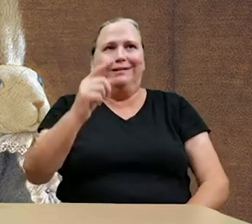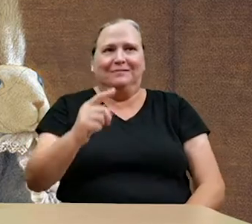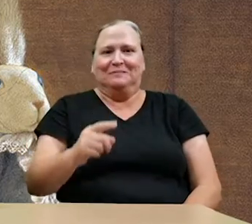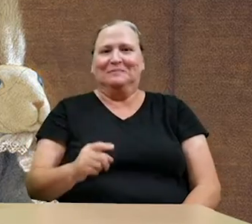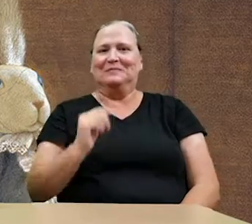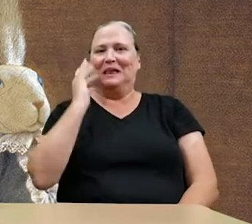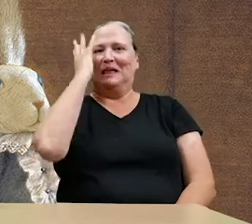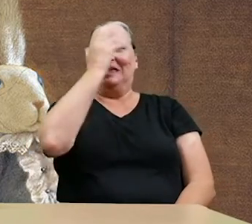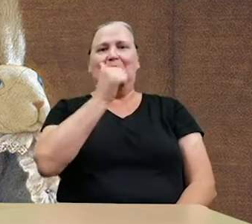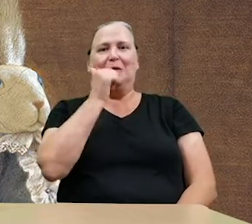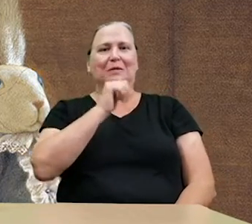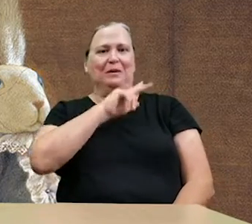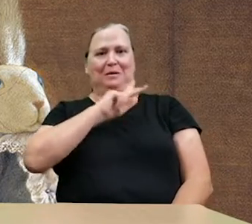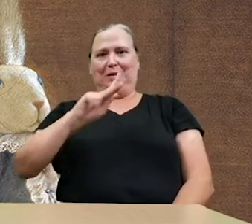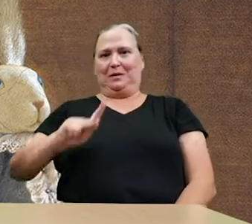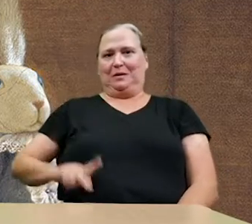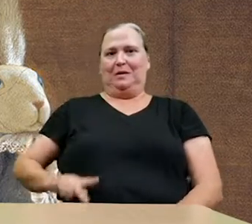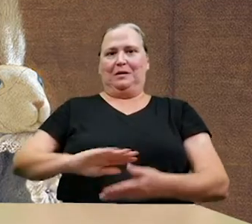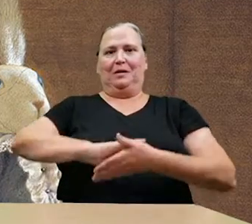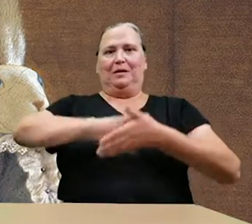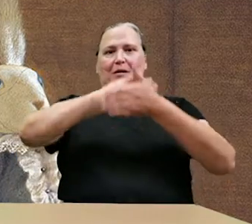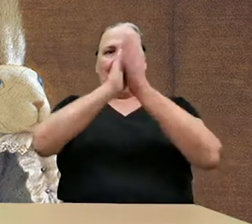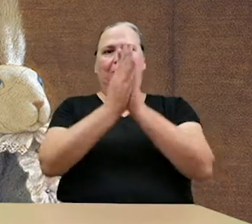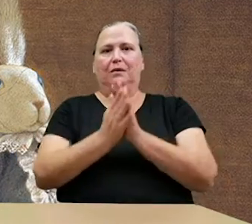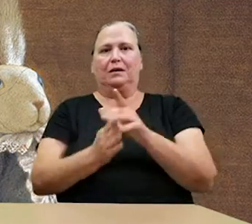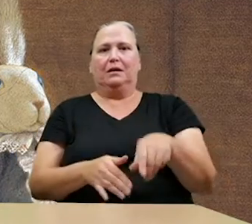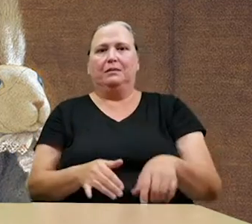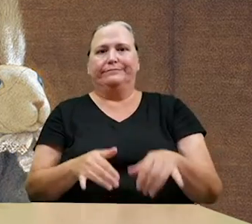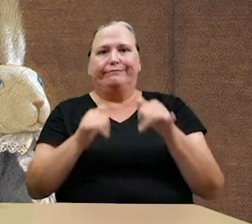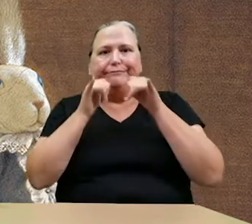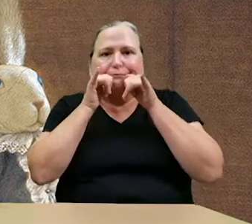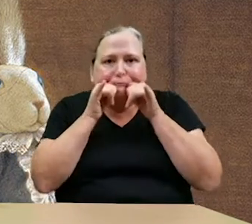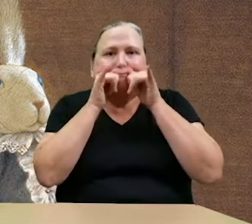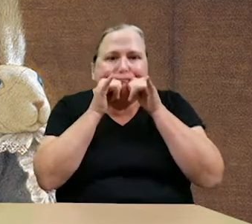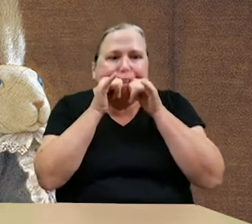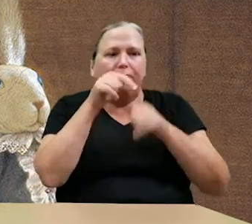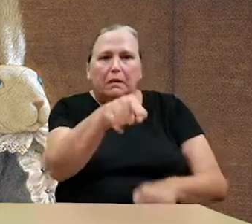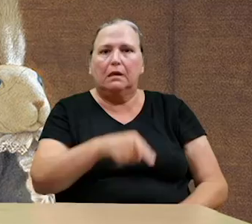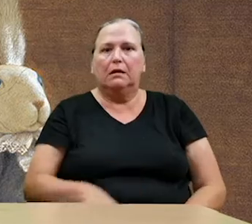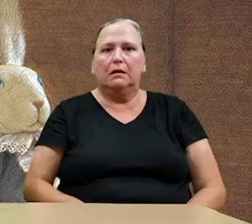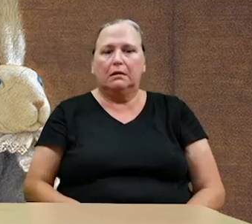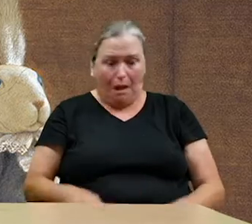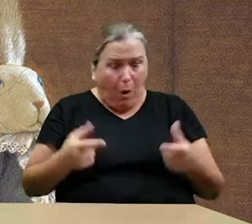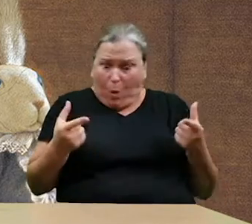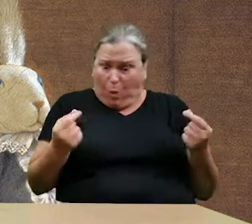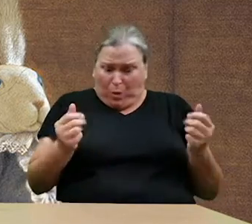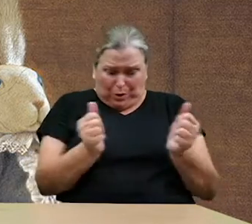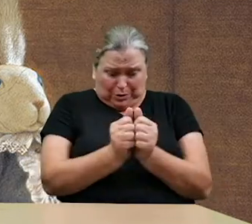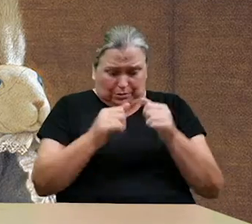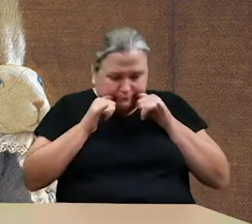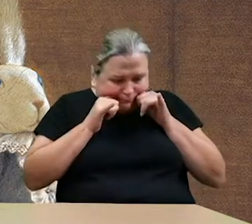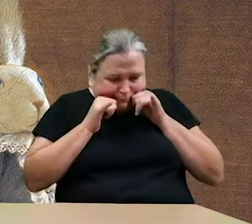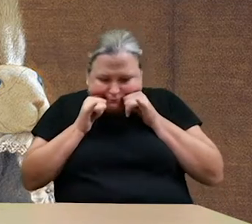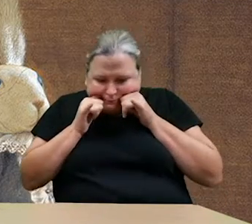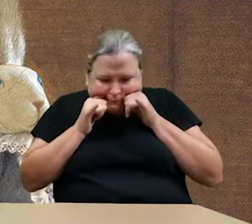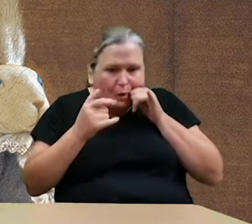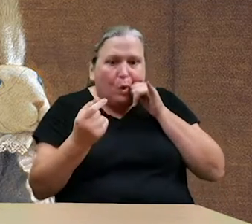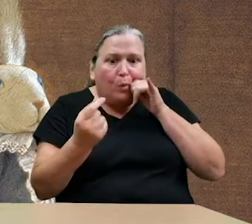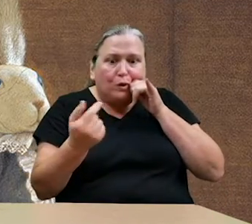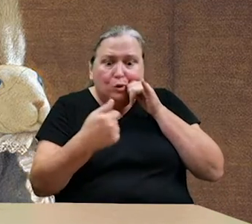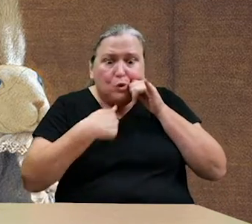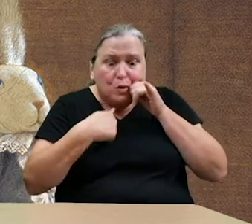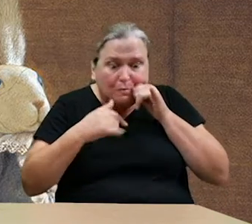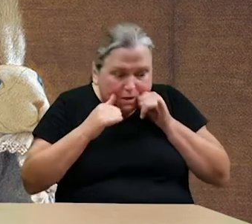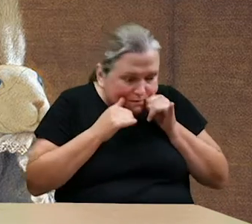beautiful princess was turned into a warthog. What have you done to me? Squealed the